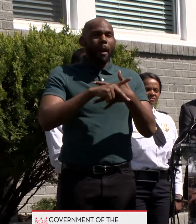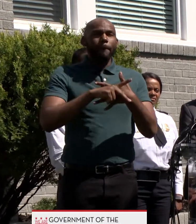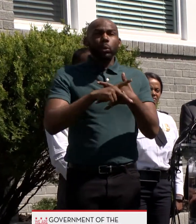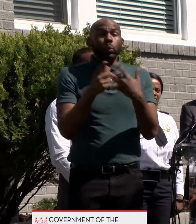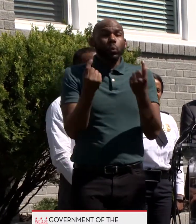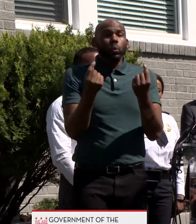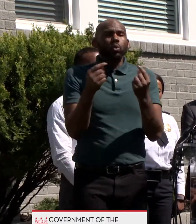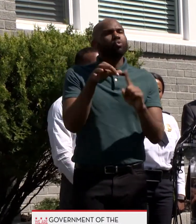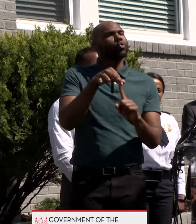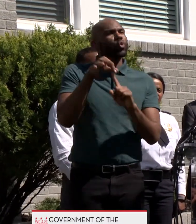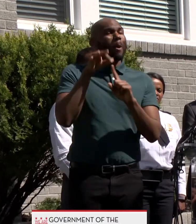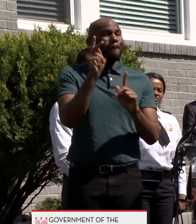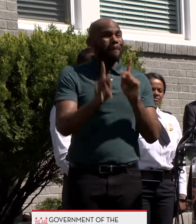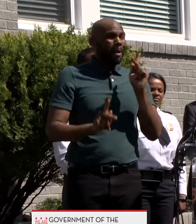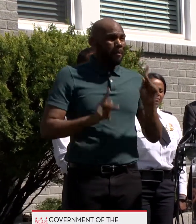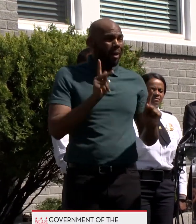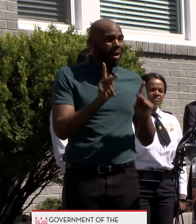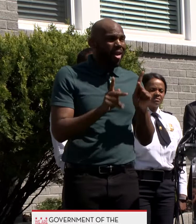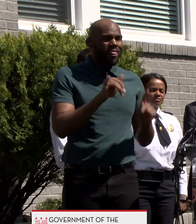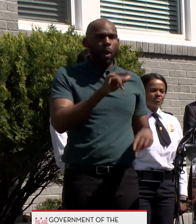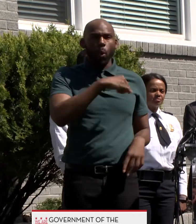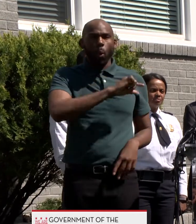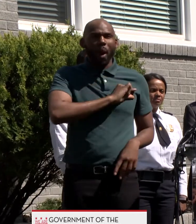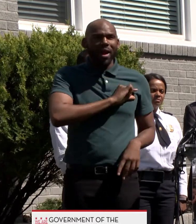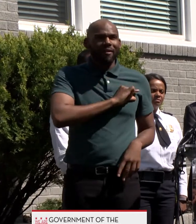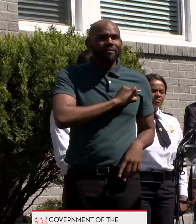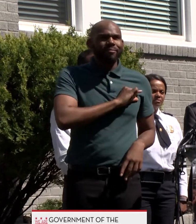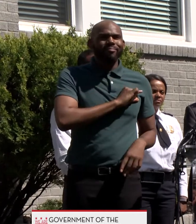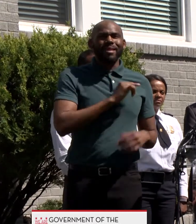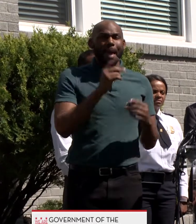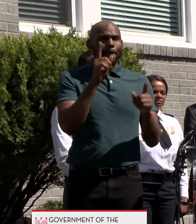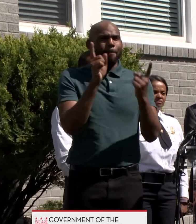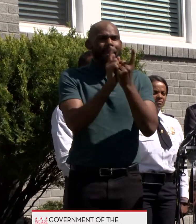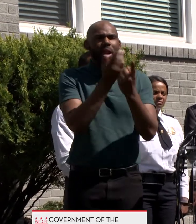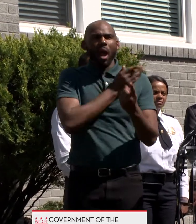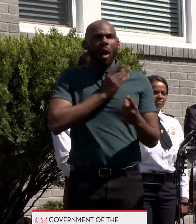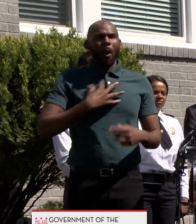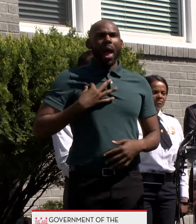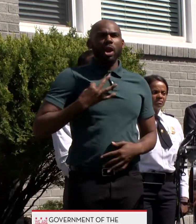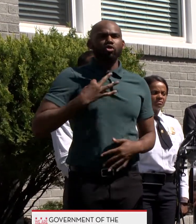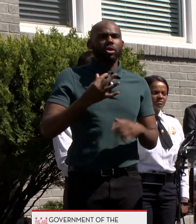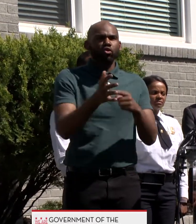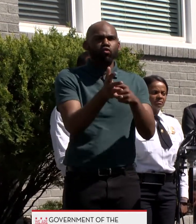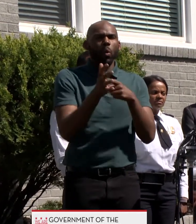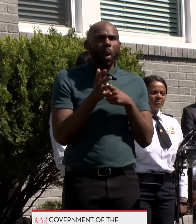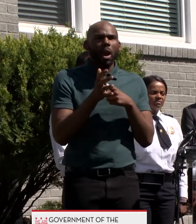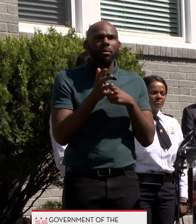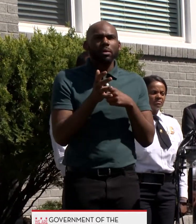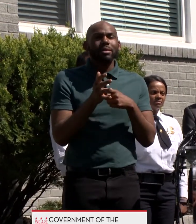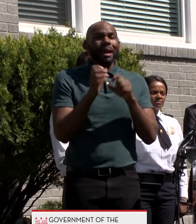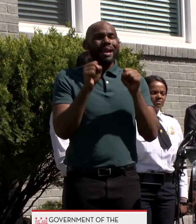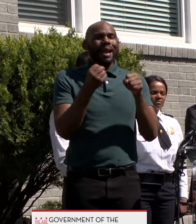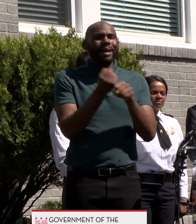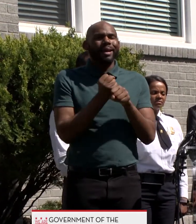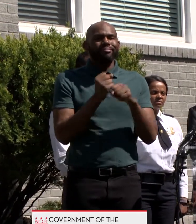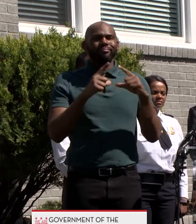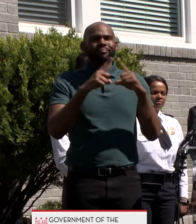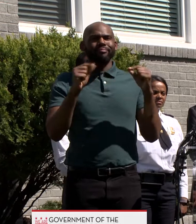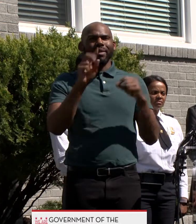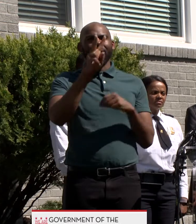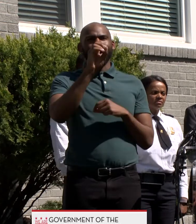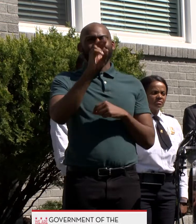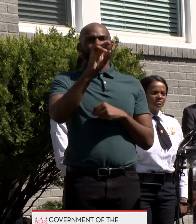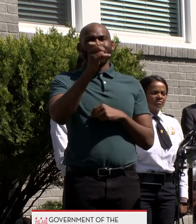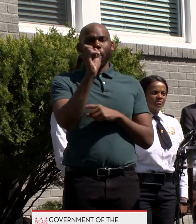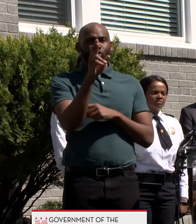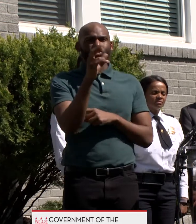will certain people that qualify, that meet all the eligibility requirements, can get a voucher. If they're not